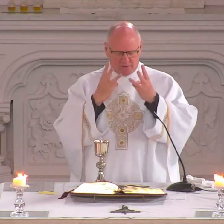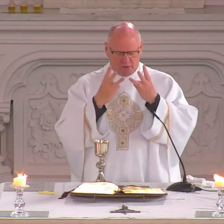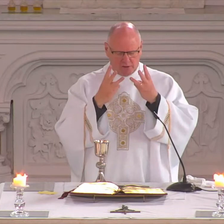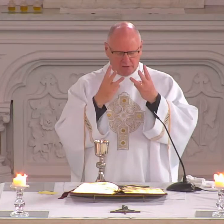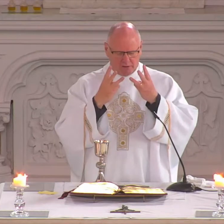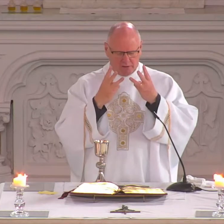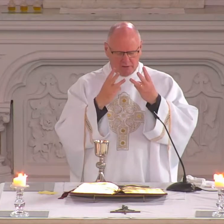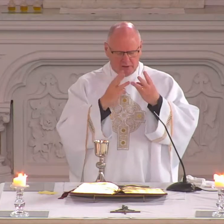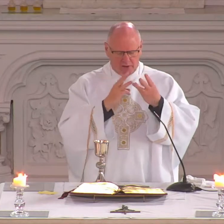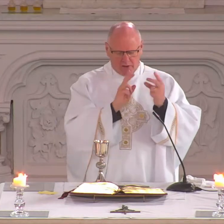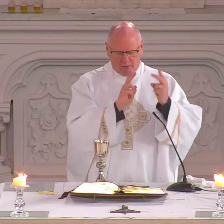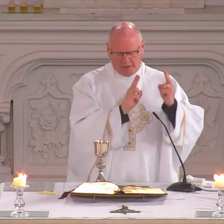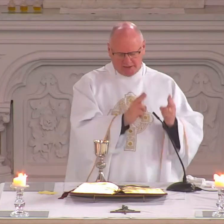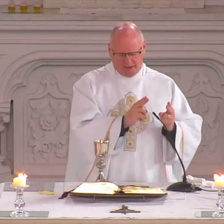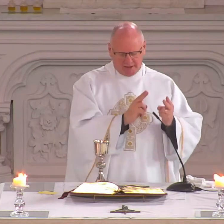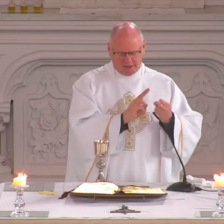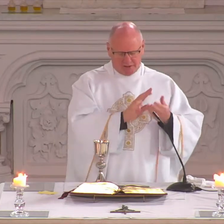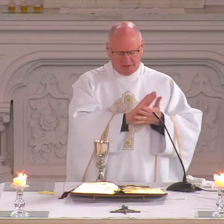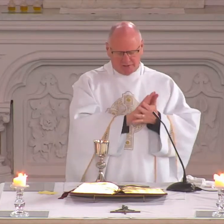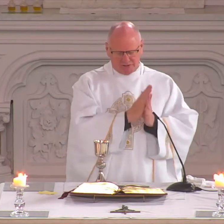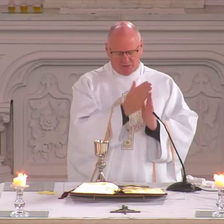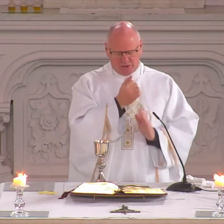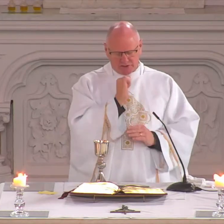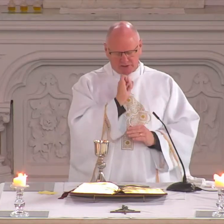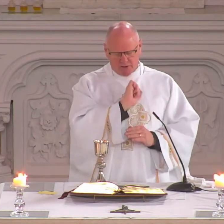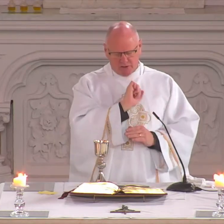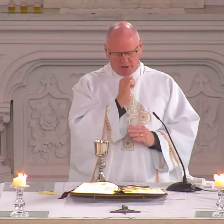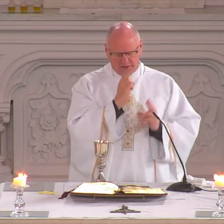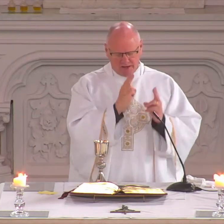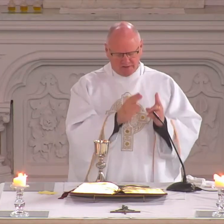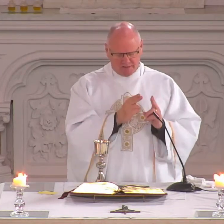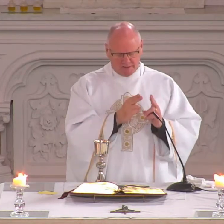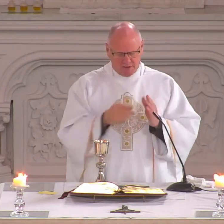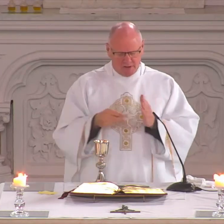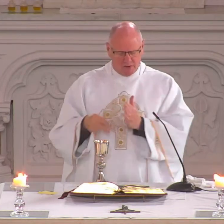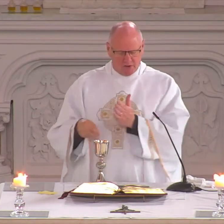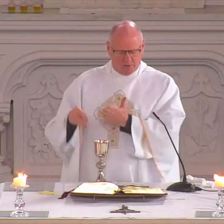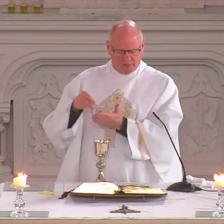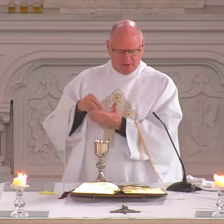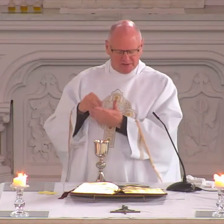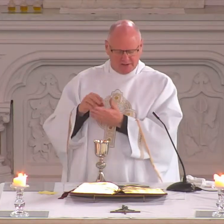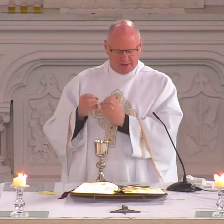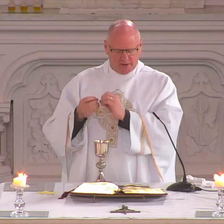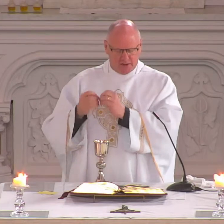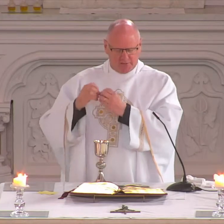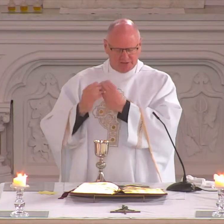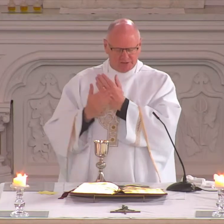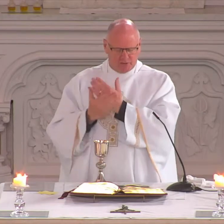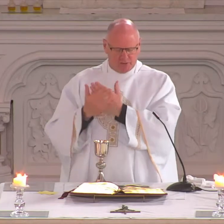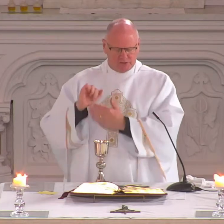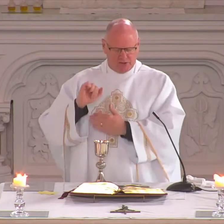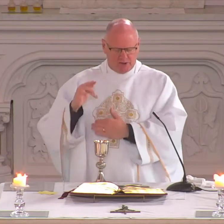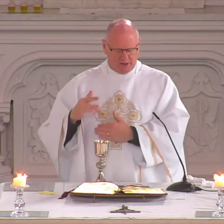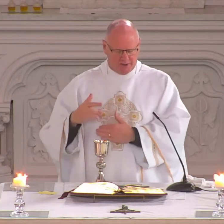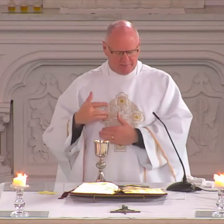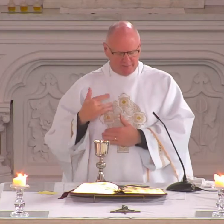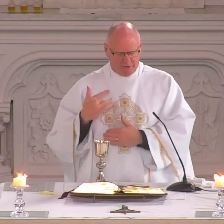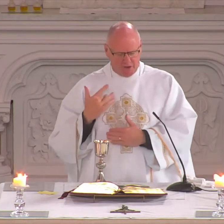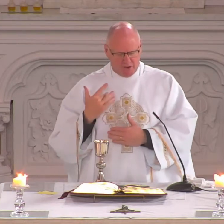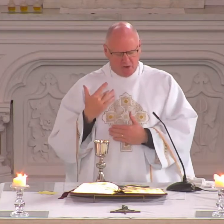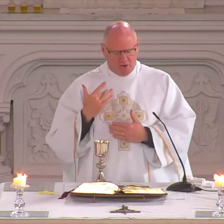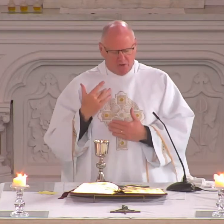of the world. By dying, he destroyed our death. By rising, he restored our